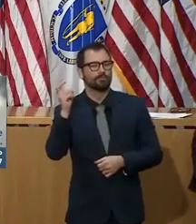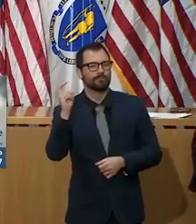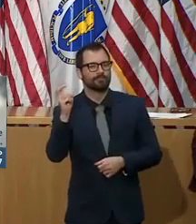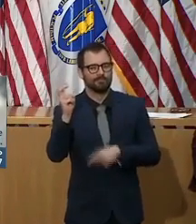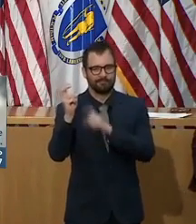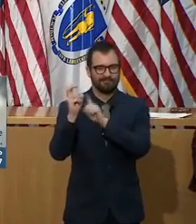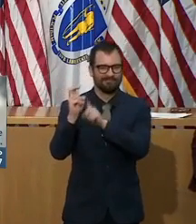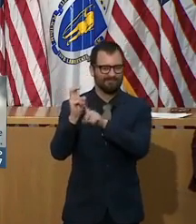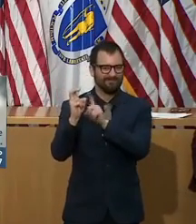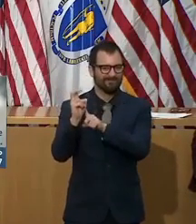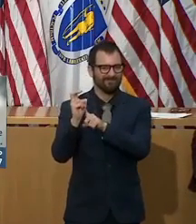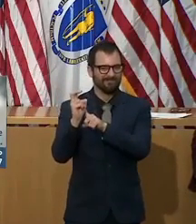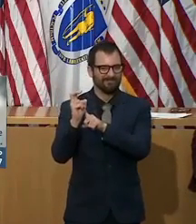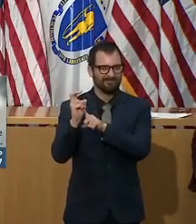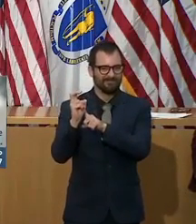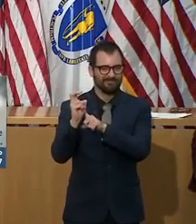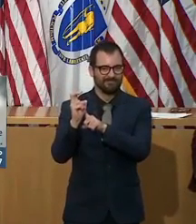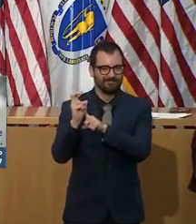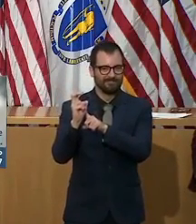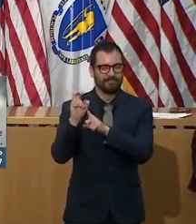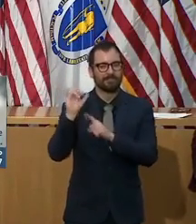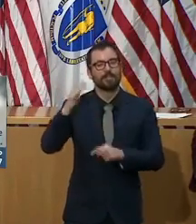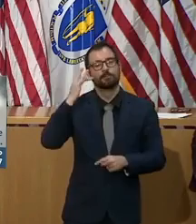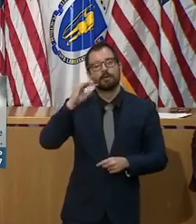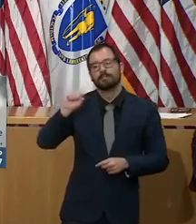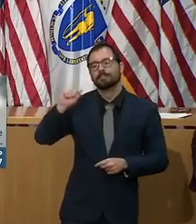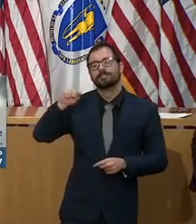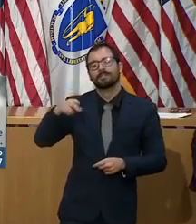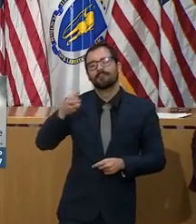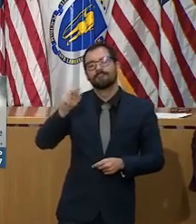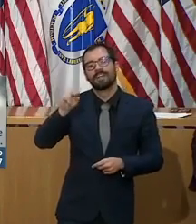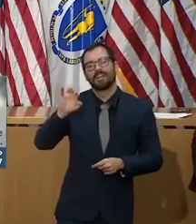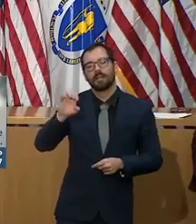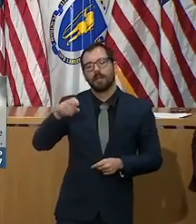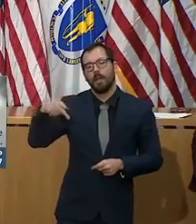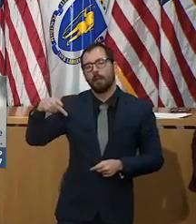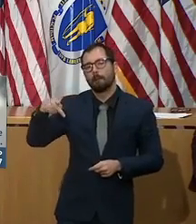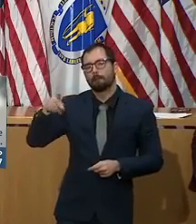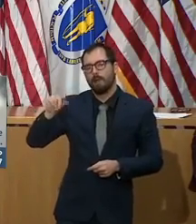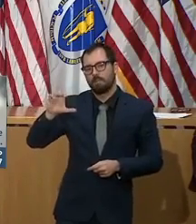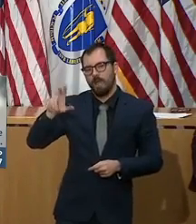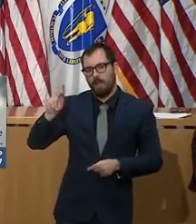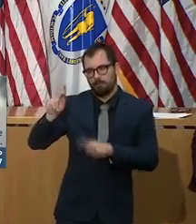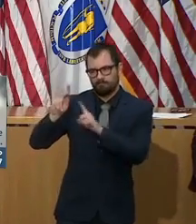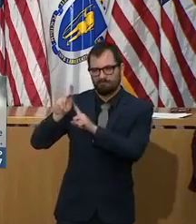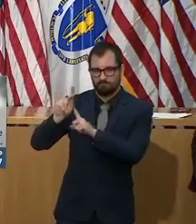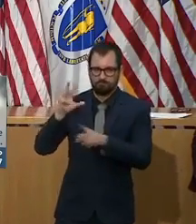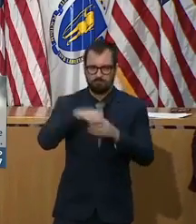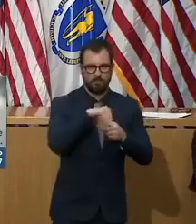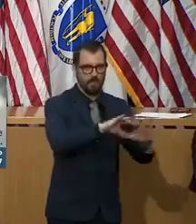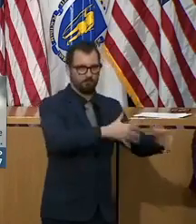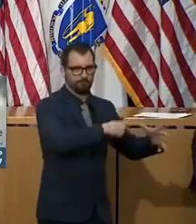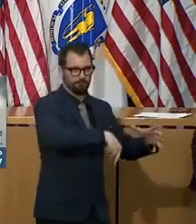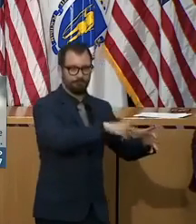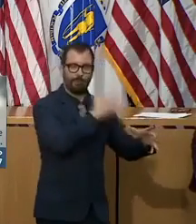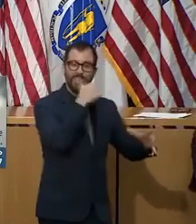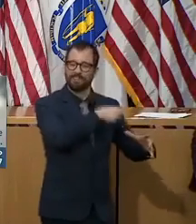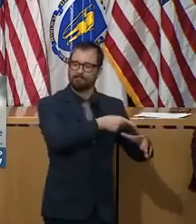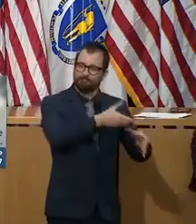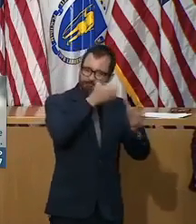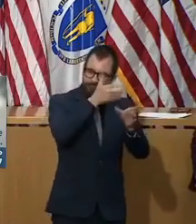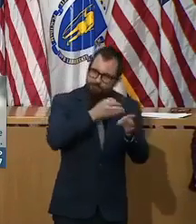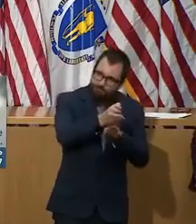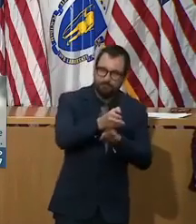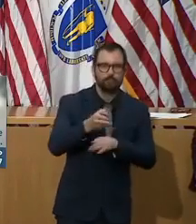work hours did that specifically to make it possible for their public transportation systems to be able